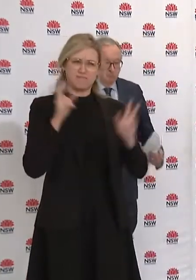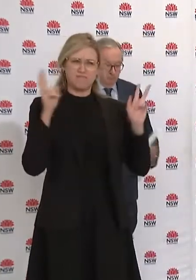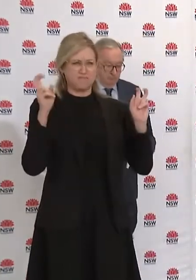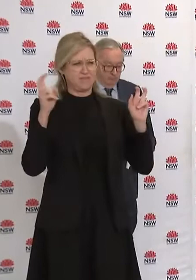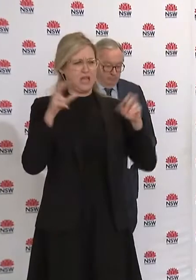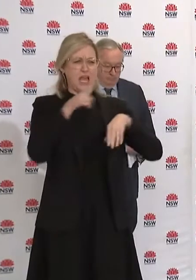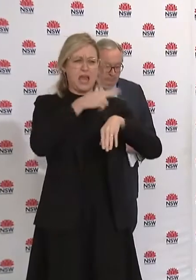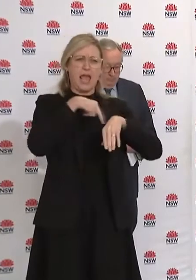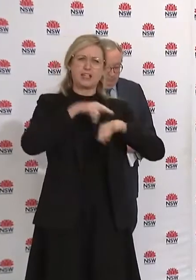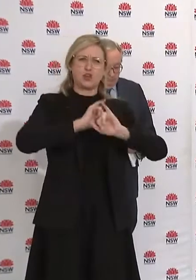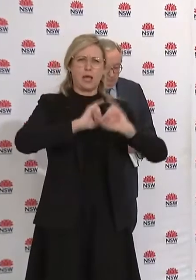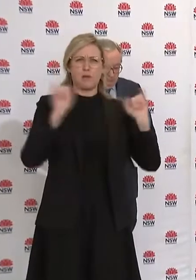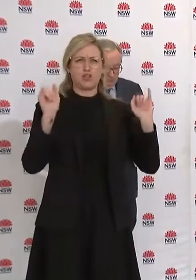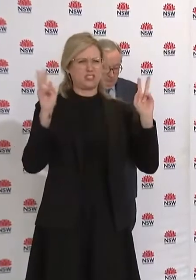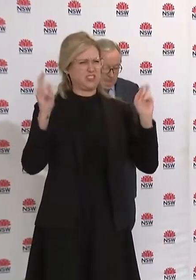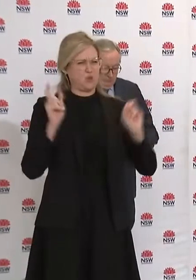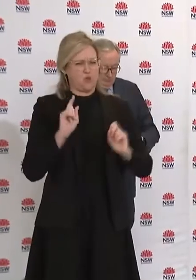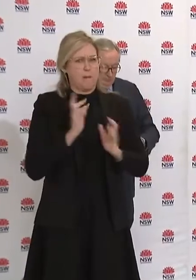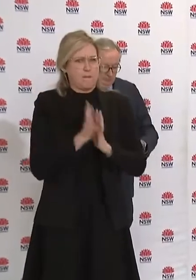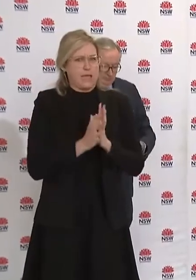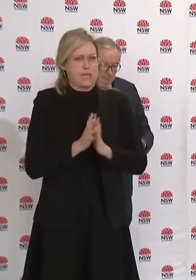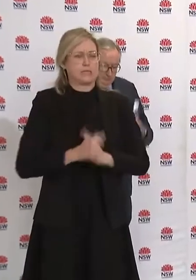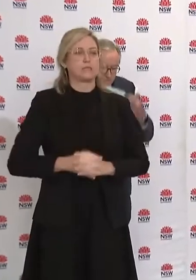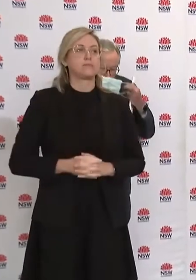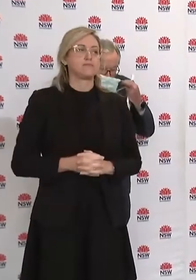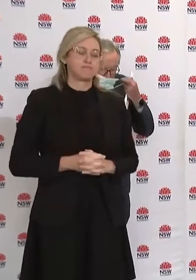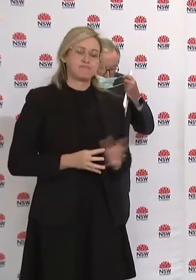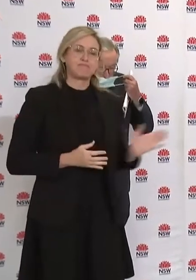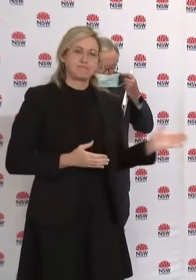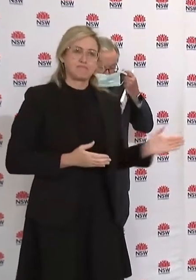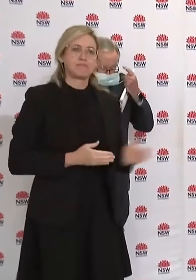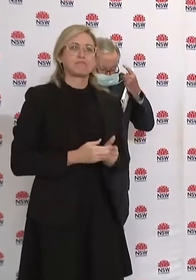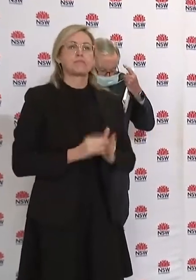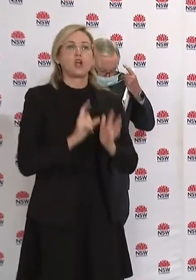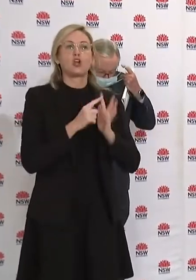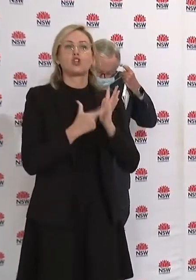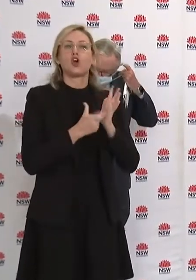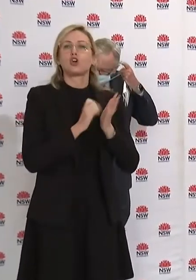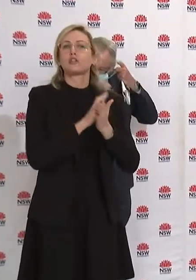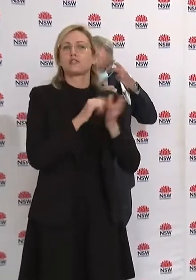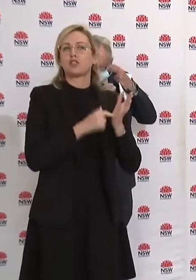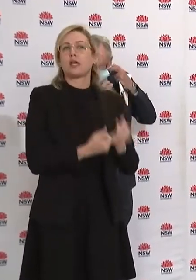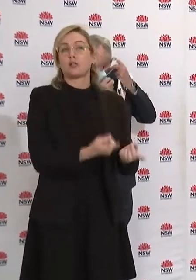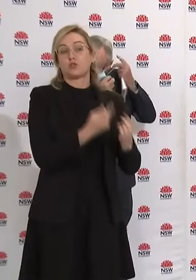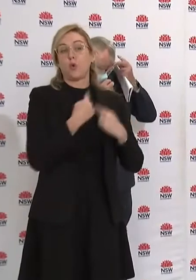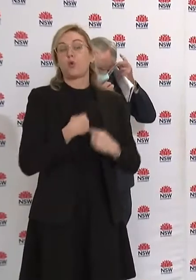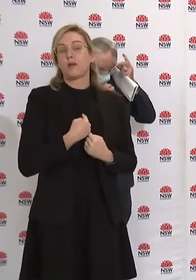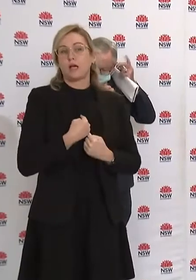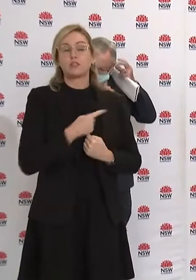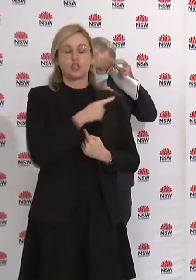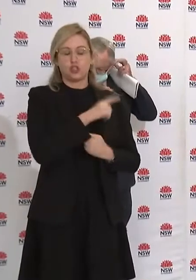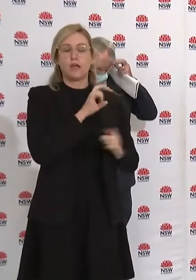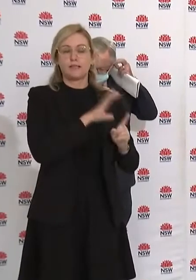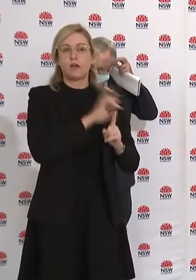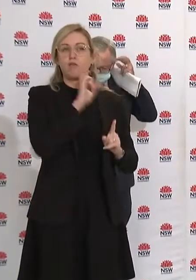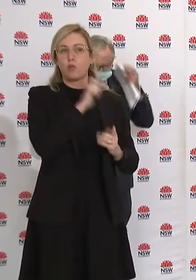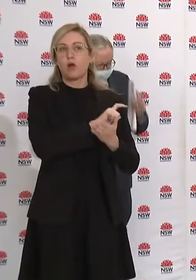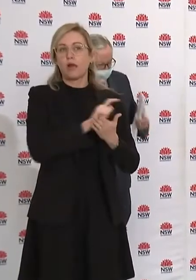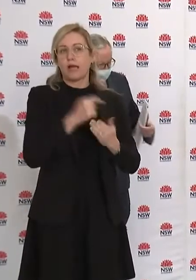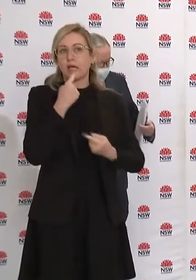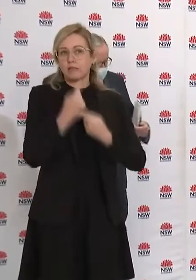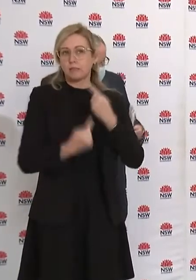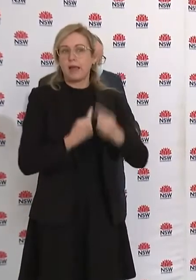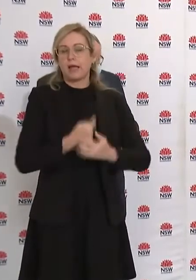Yeah. The health advice we received from Dr Chant, and allowed Dr Chant to make further comment, is that we